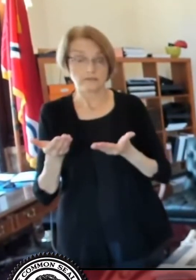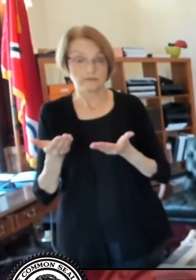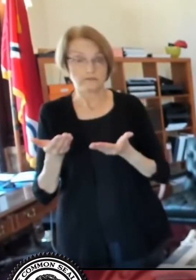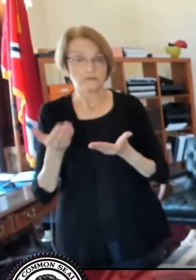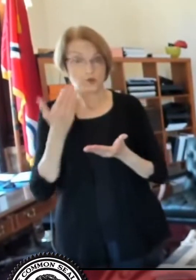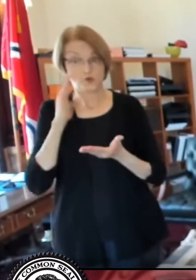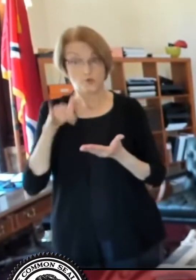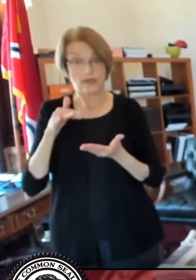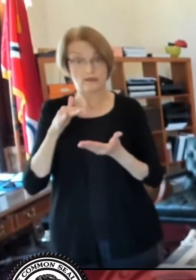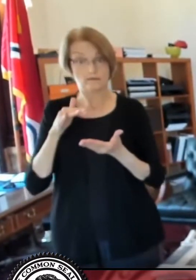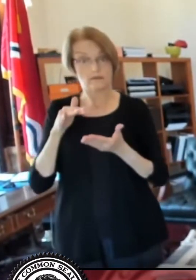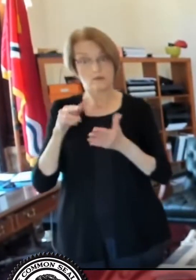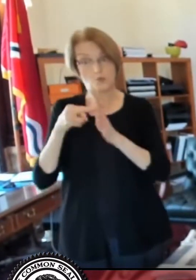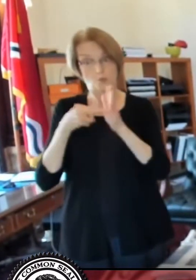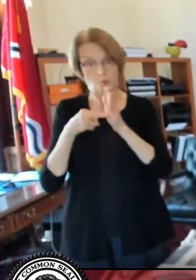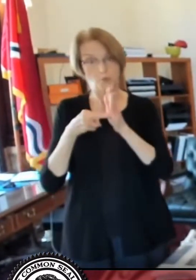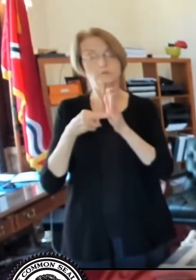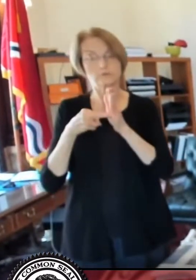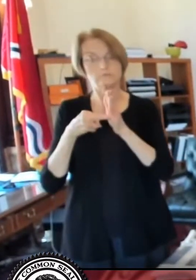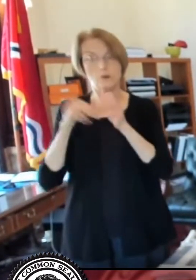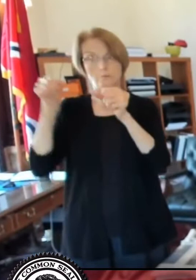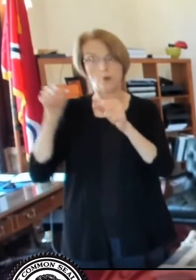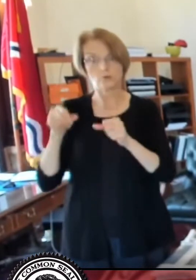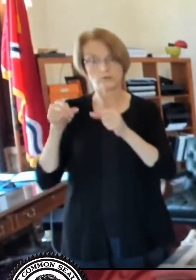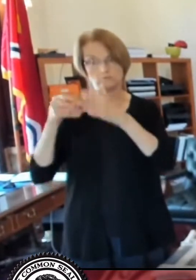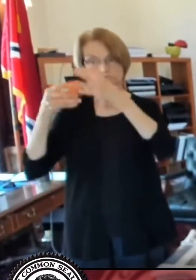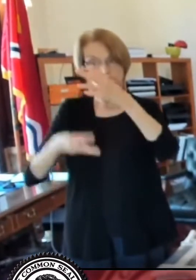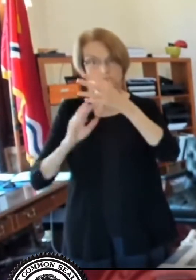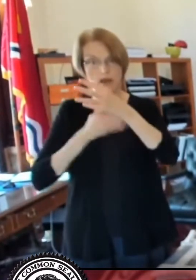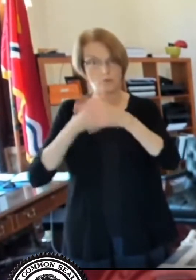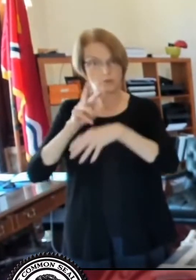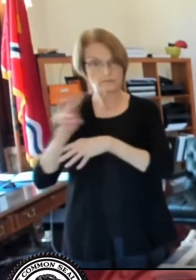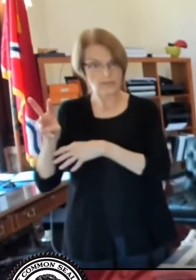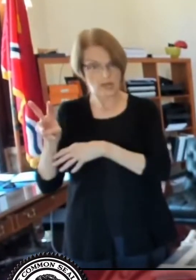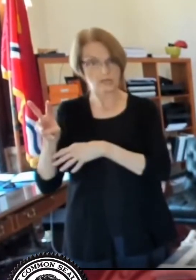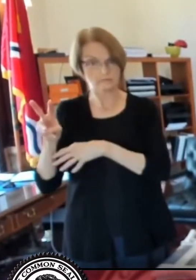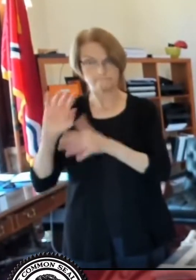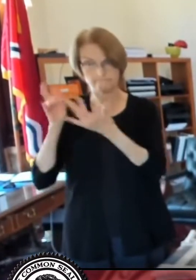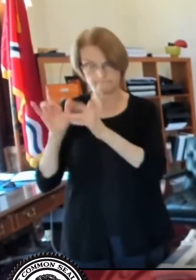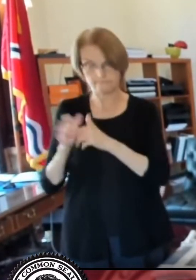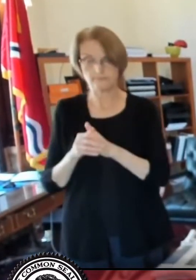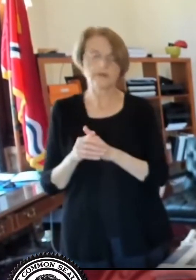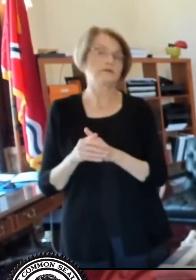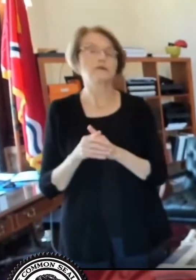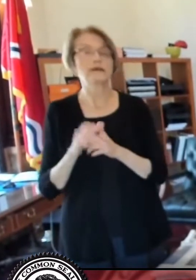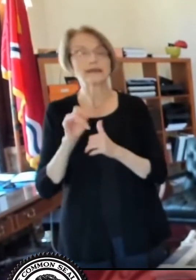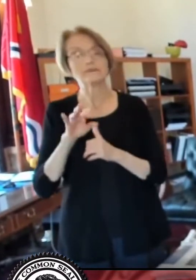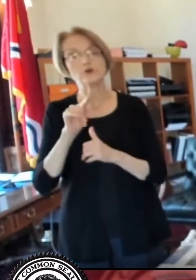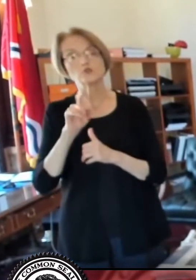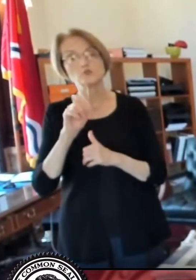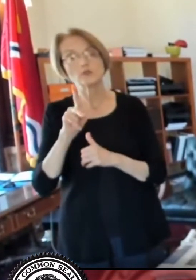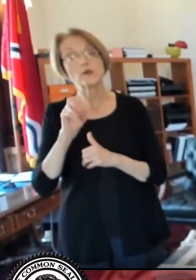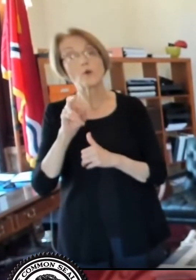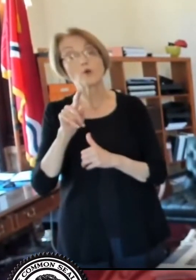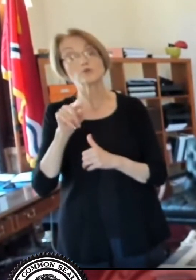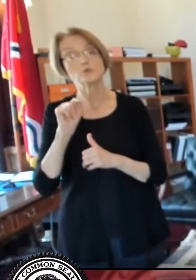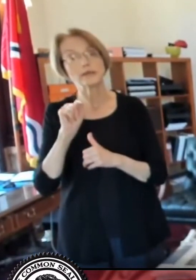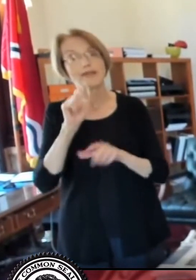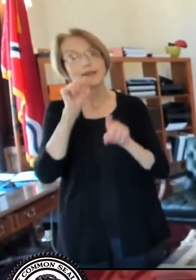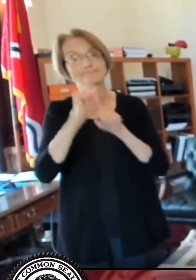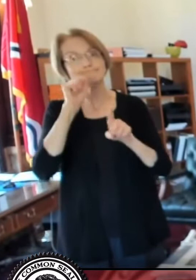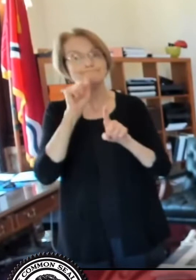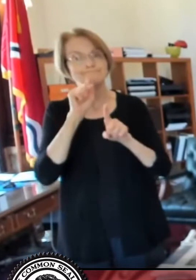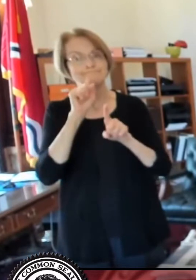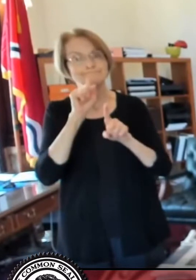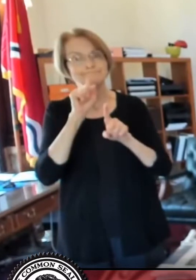posted on our website, is that just trick or treat. If you're going to trick or treat, just do it with your